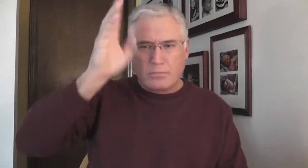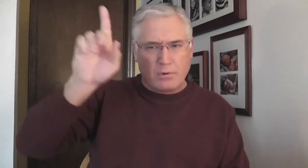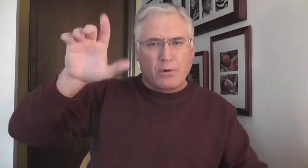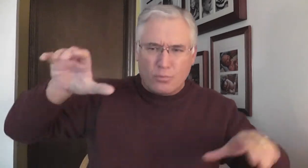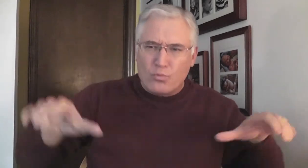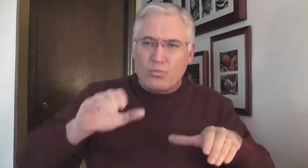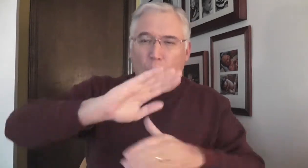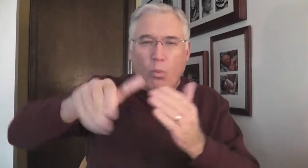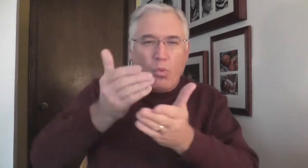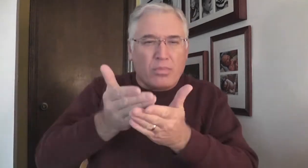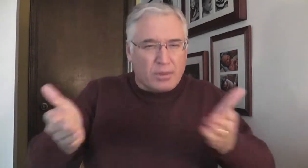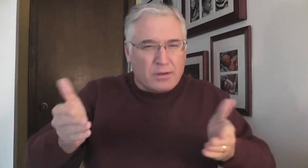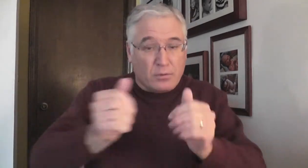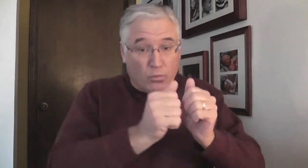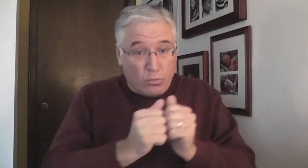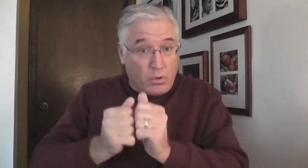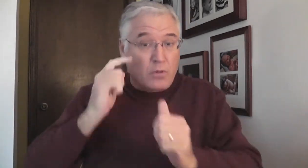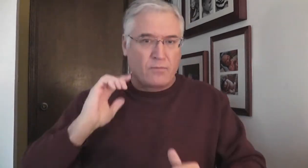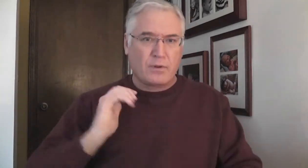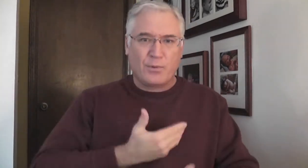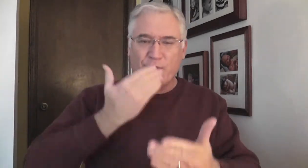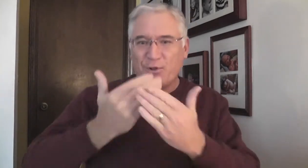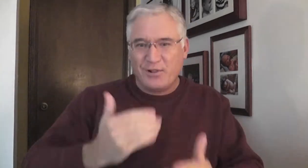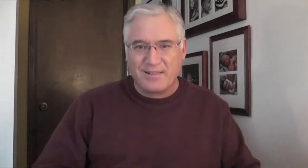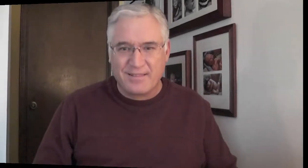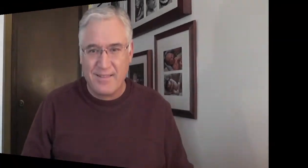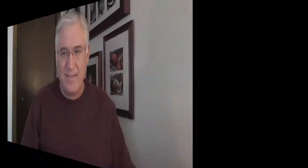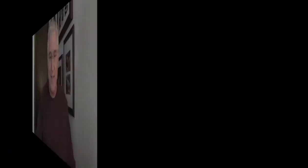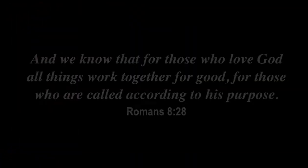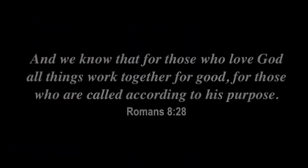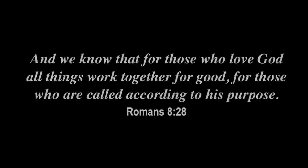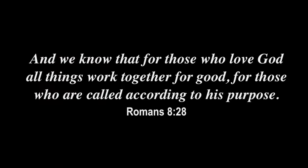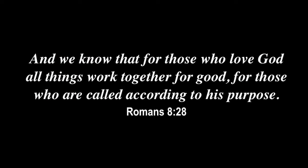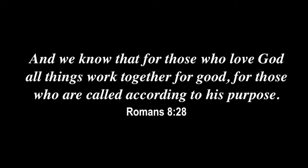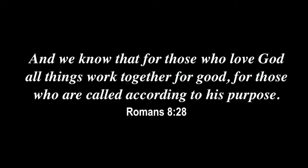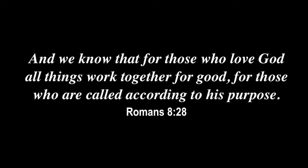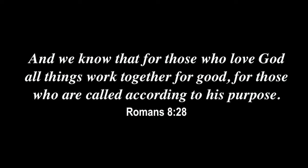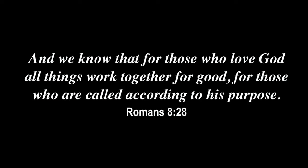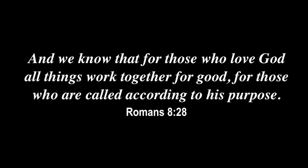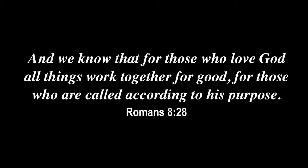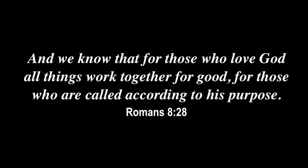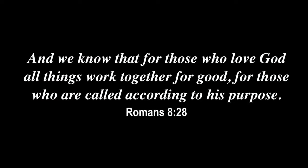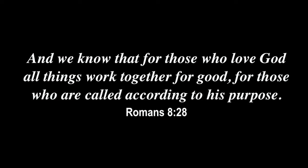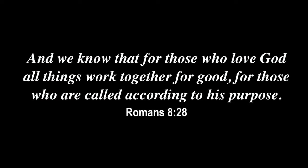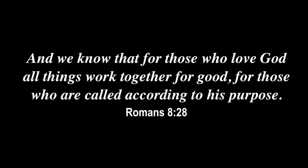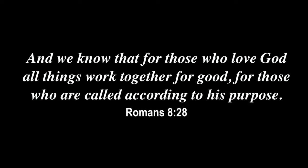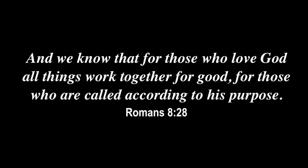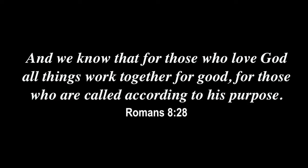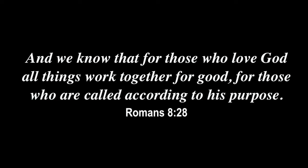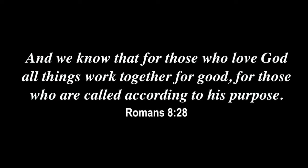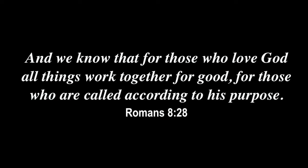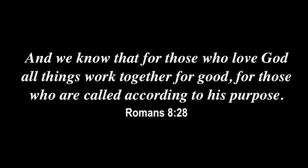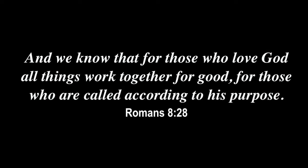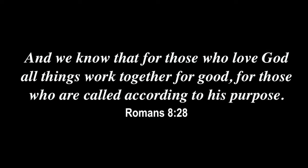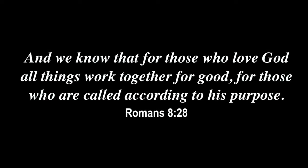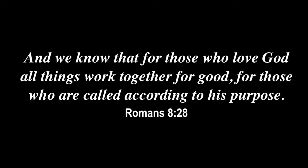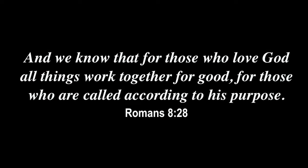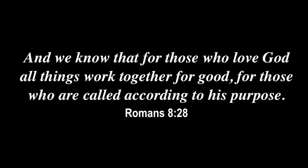We know for sure that He does all things together for our good. And we know that for those who love God, all things work together